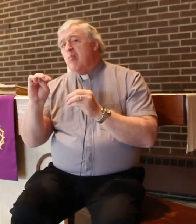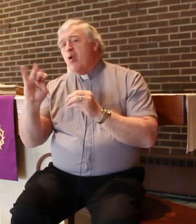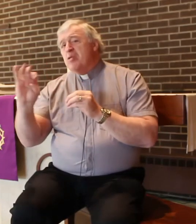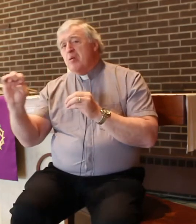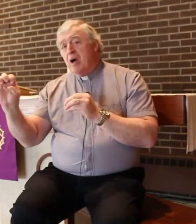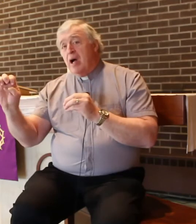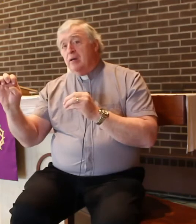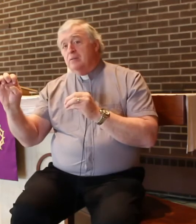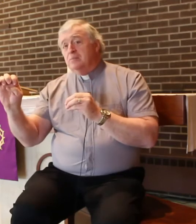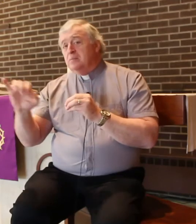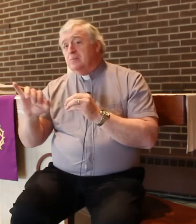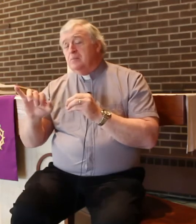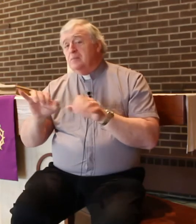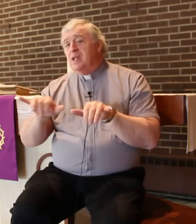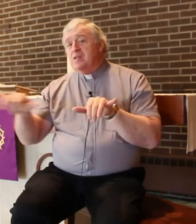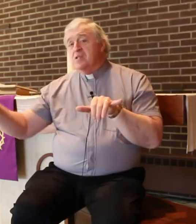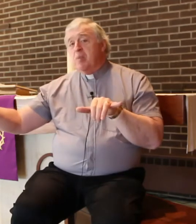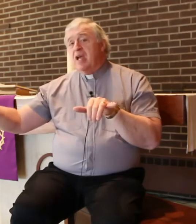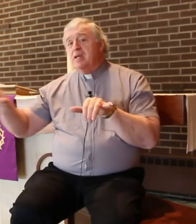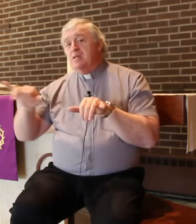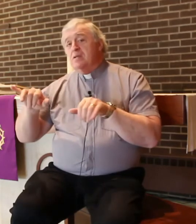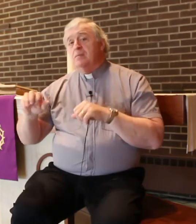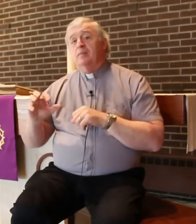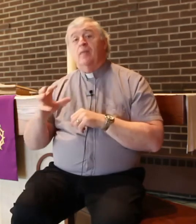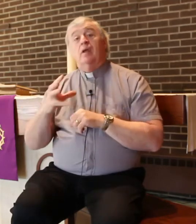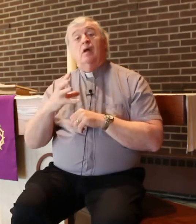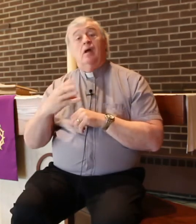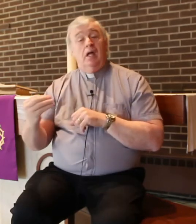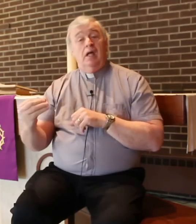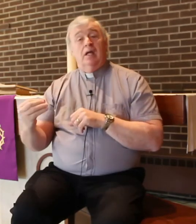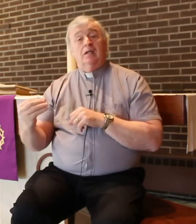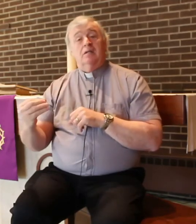more than a mile in space and